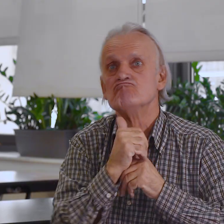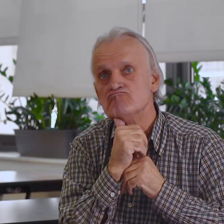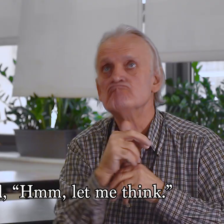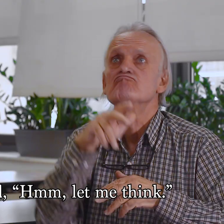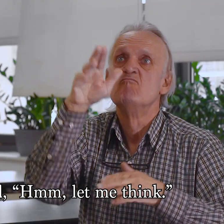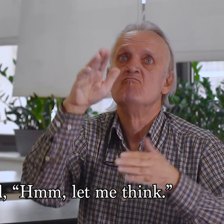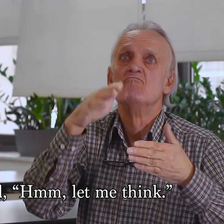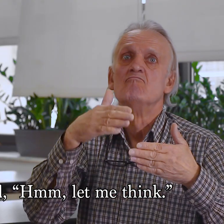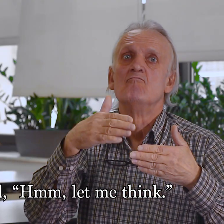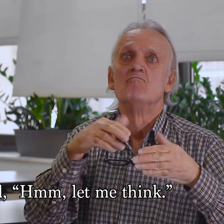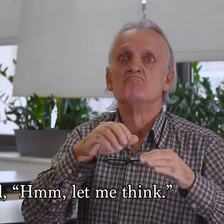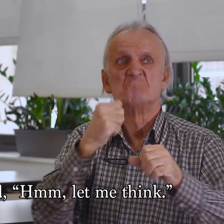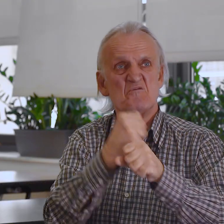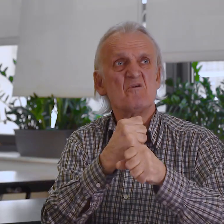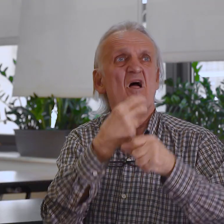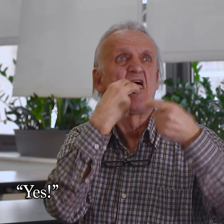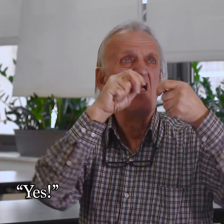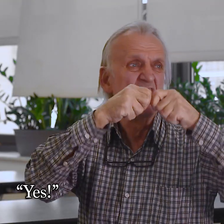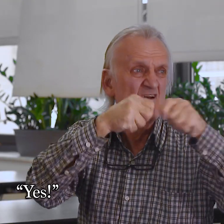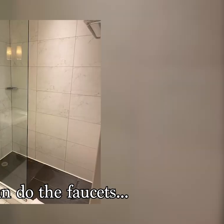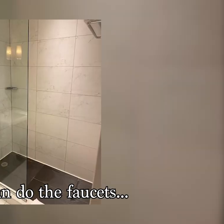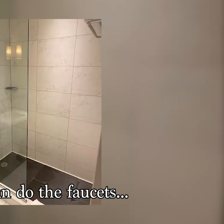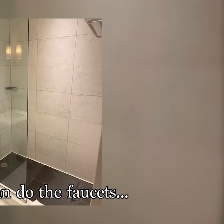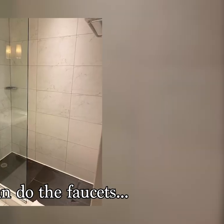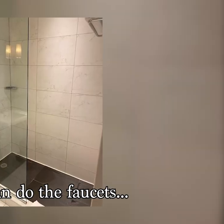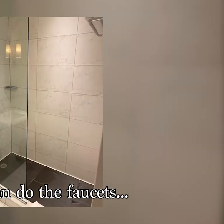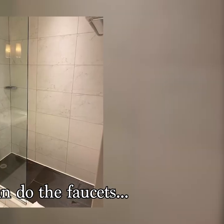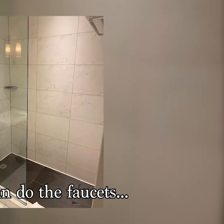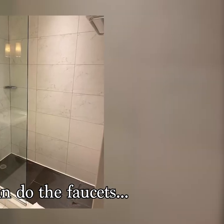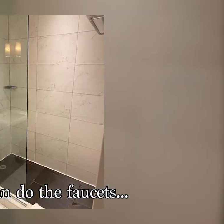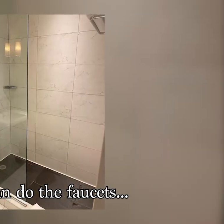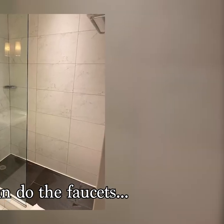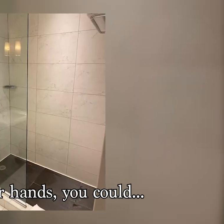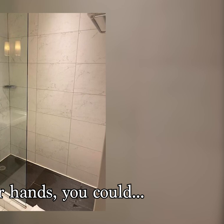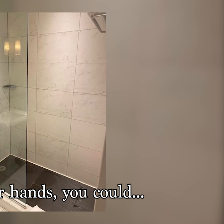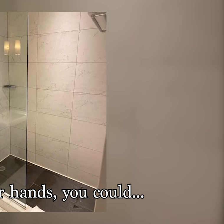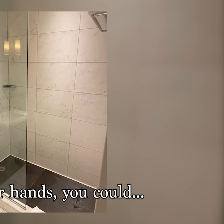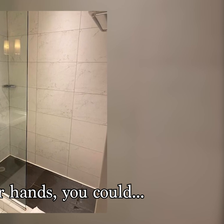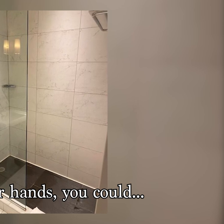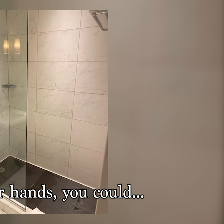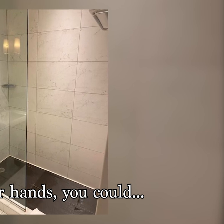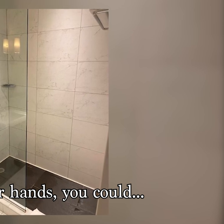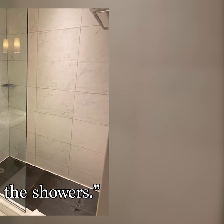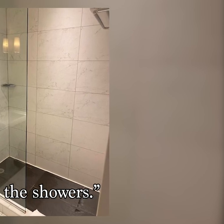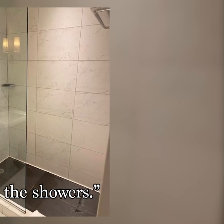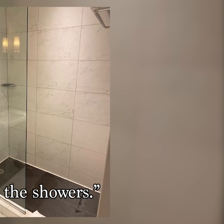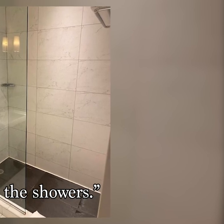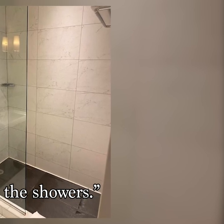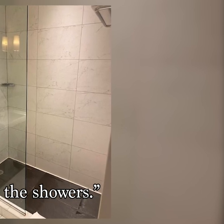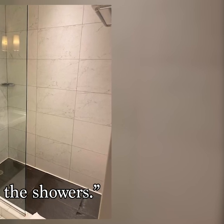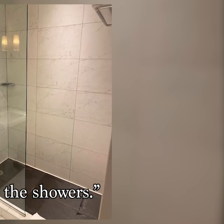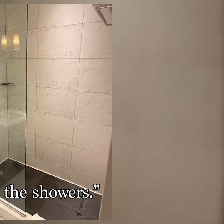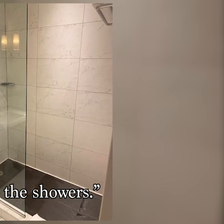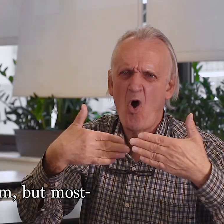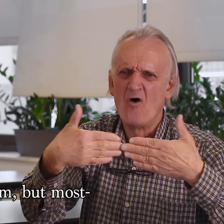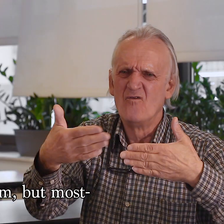they said, "Let me think." Yes, you could do the faucets, wash your hands, you could fix the showers.